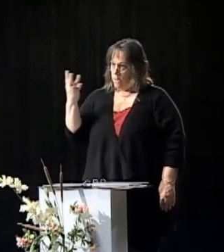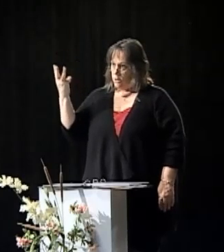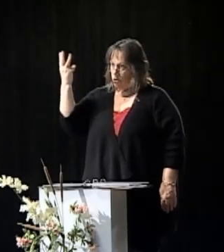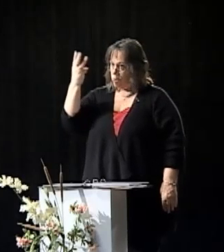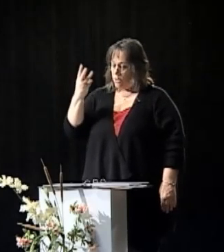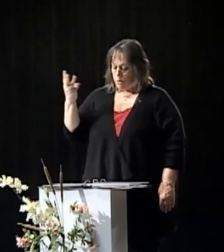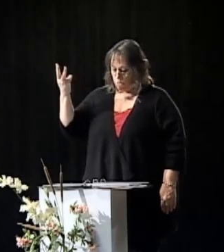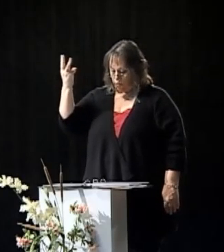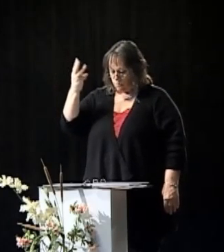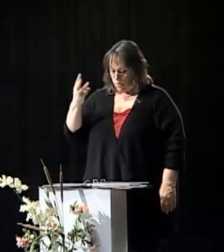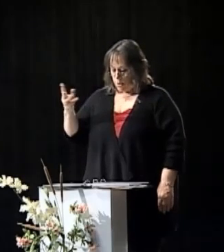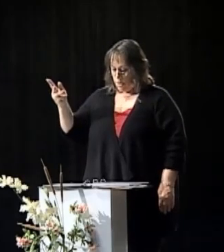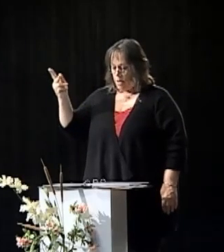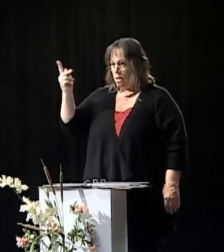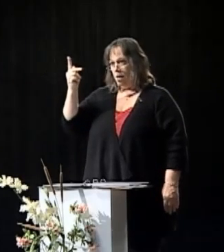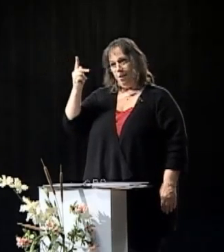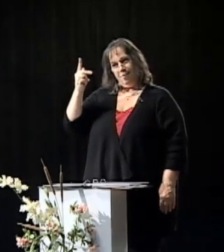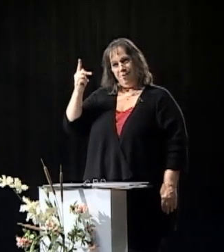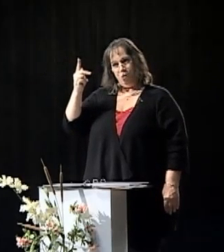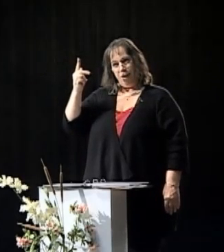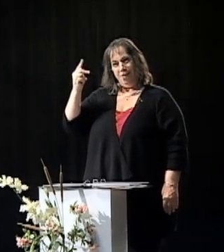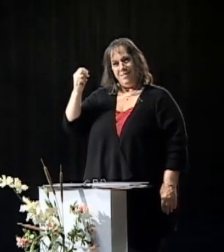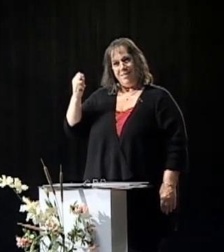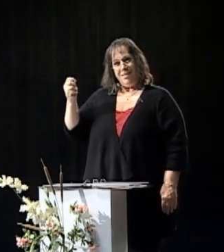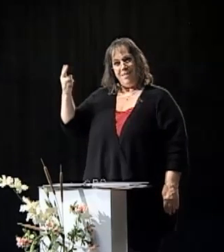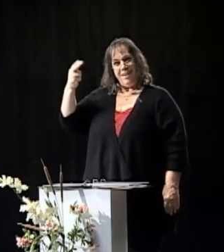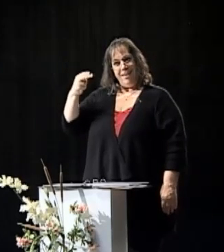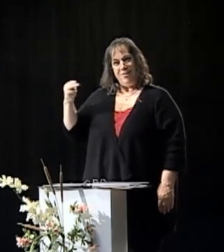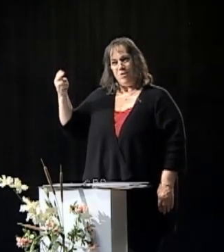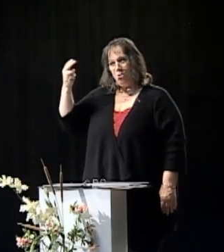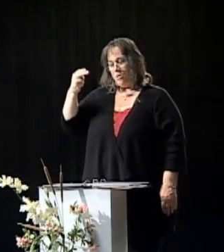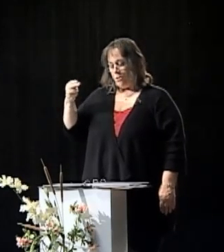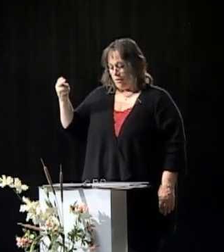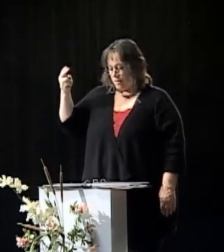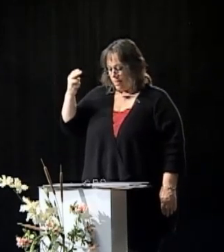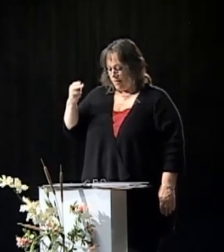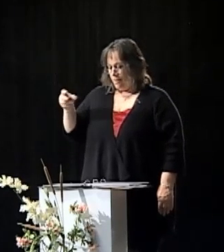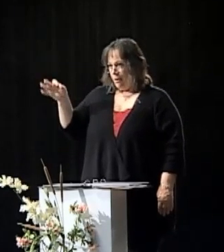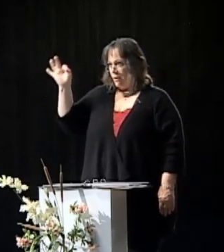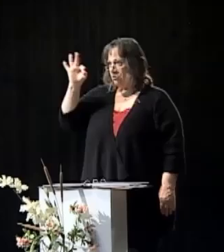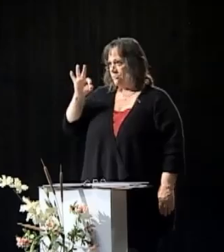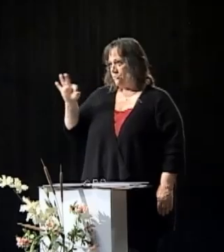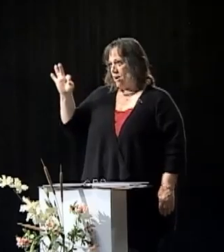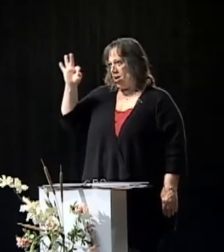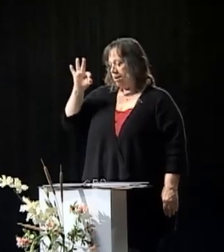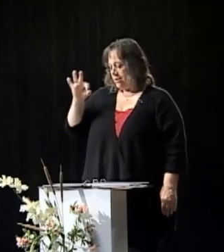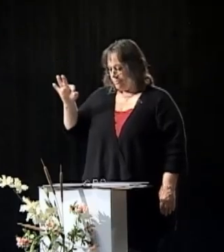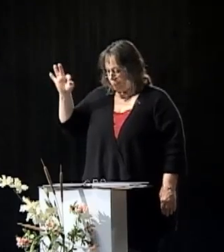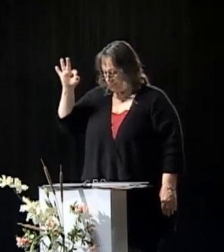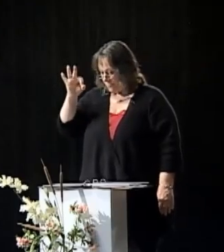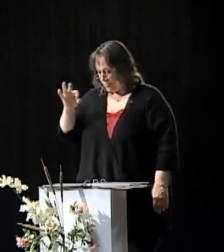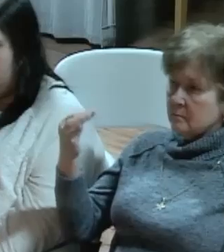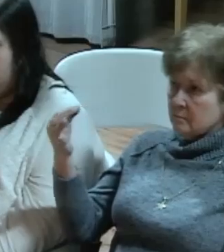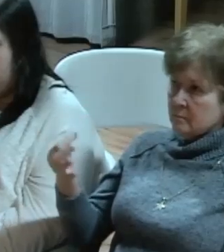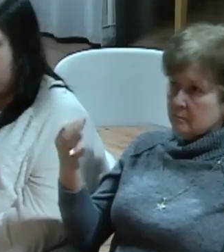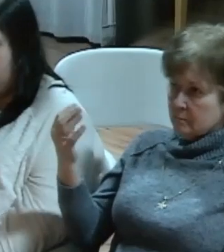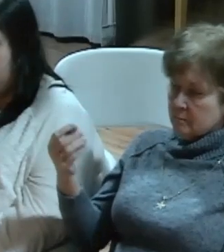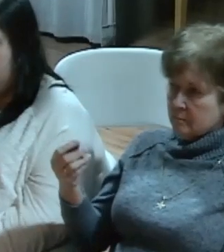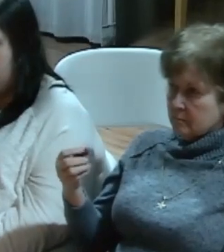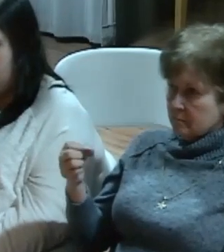your W. Tricky. TH is Thursday. Friday. Your fist with